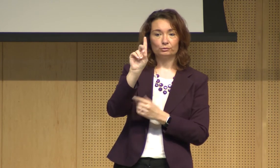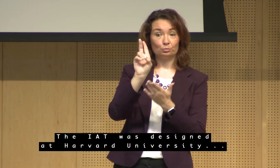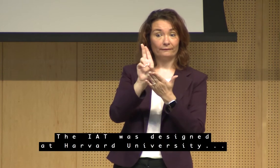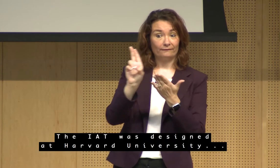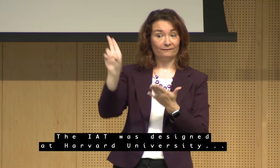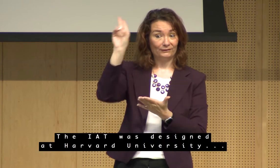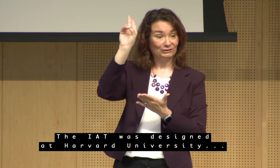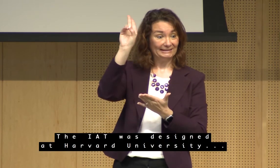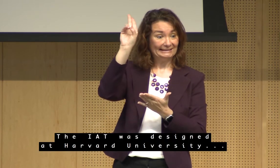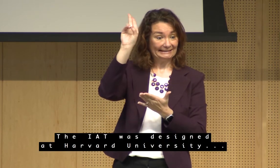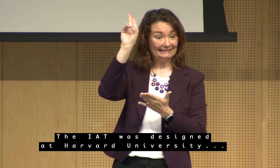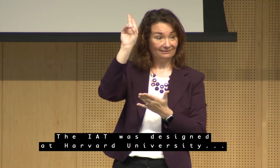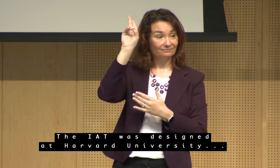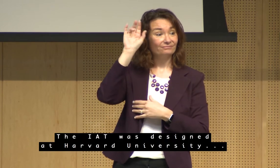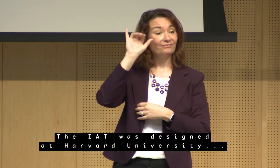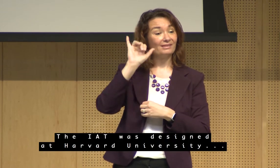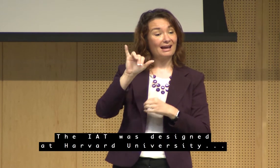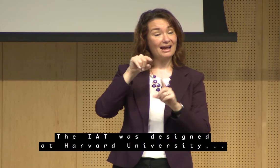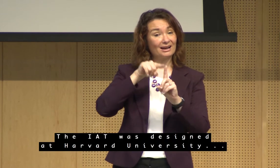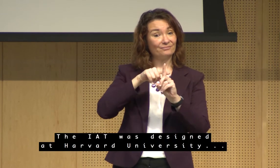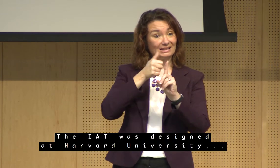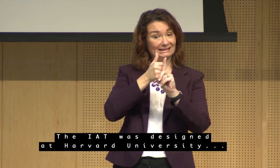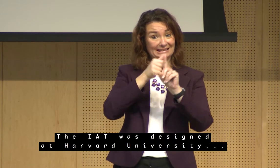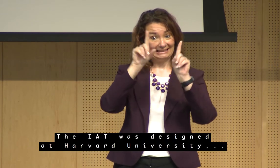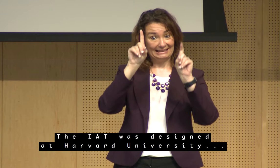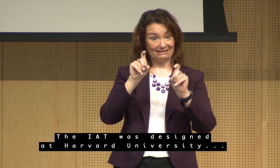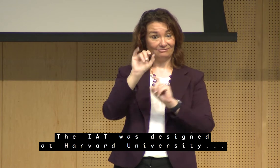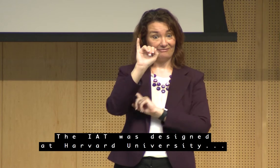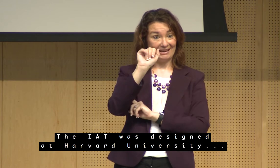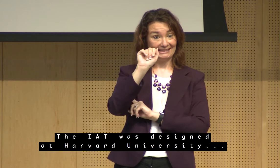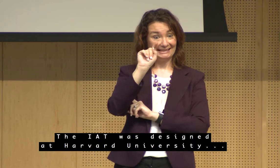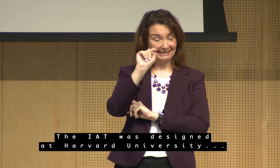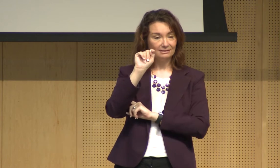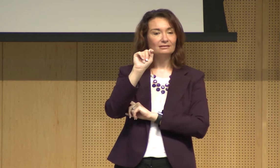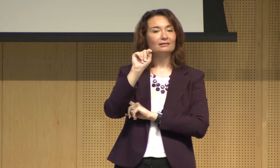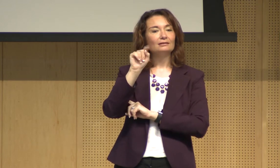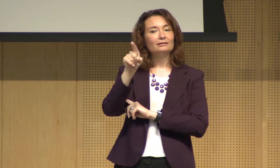The IAT was designed at Harvard University,